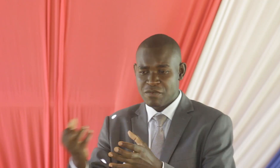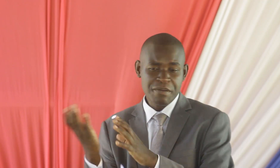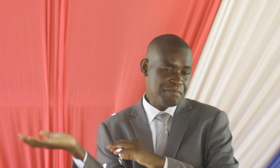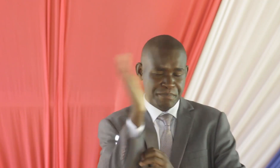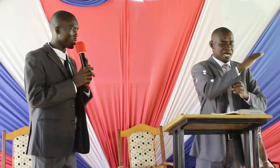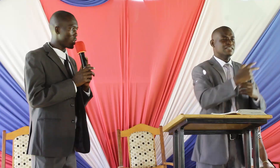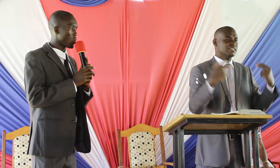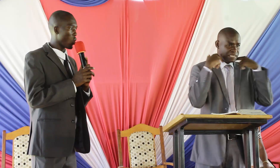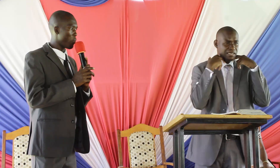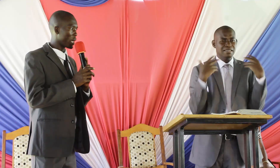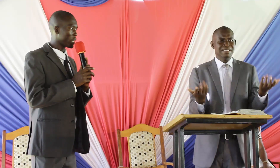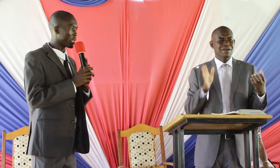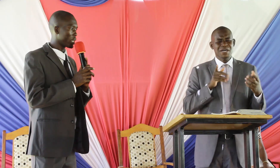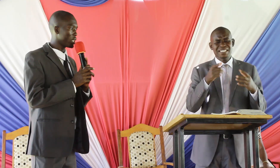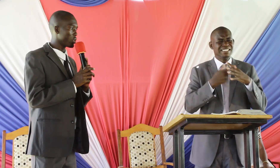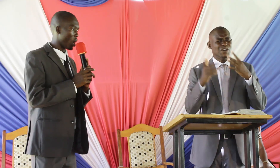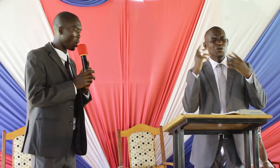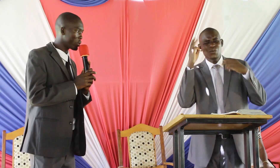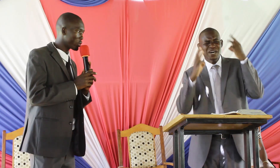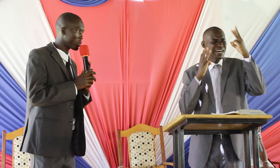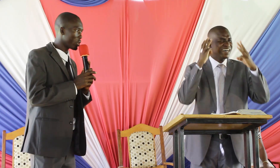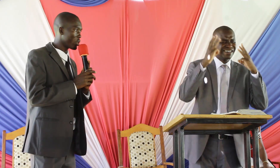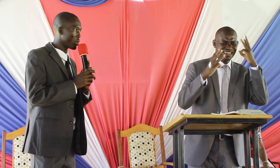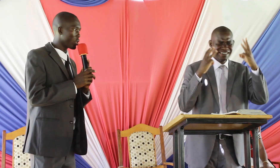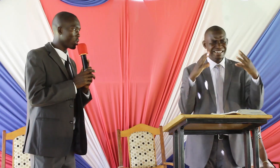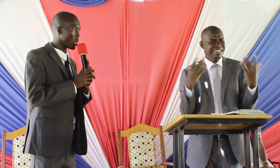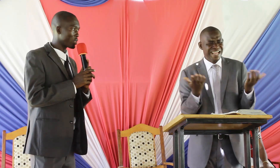Then with the son, go back into the house,